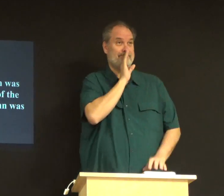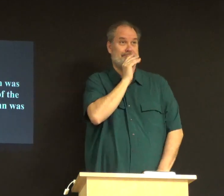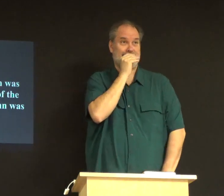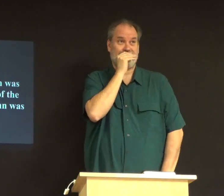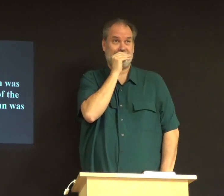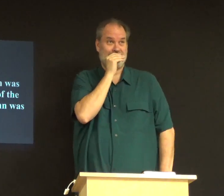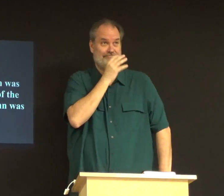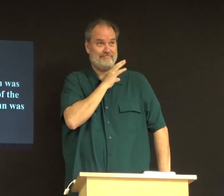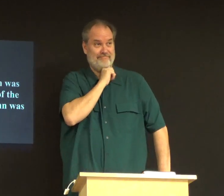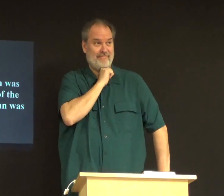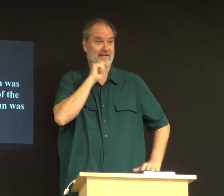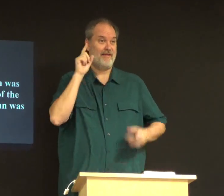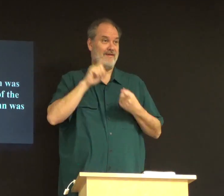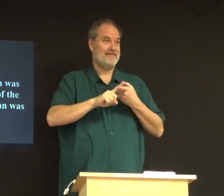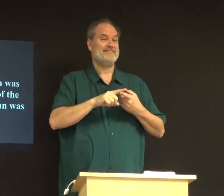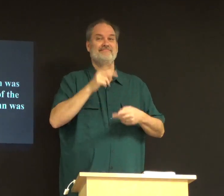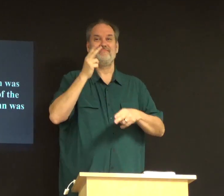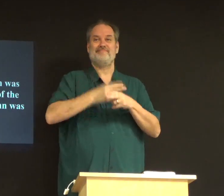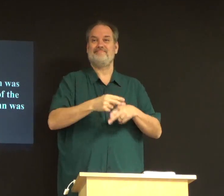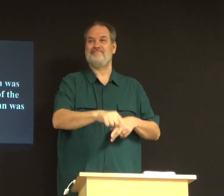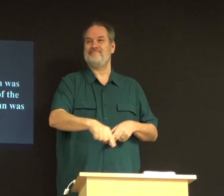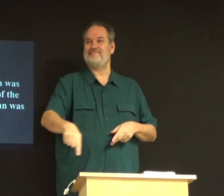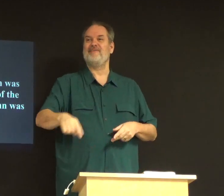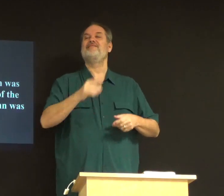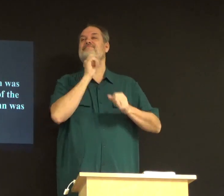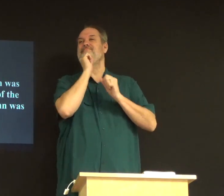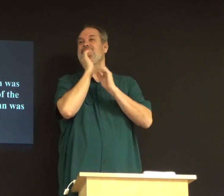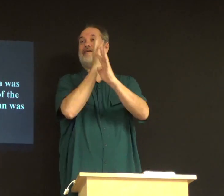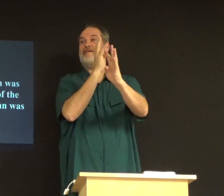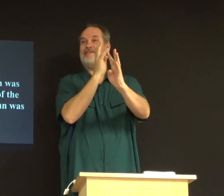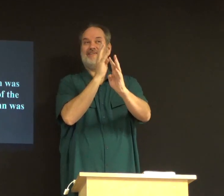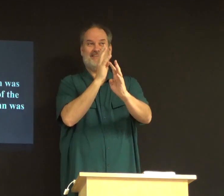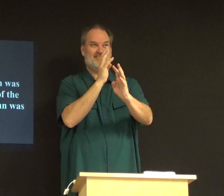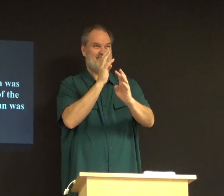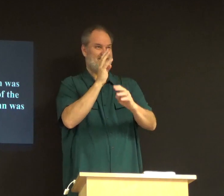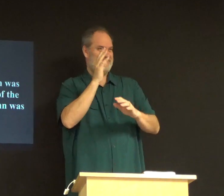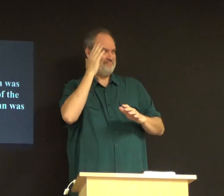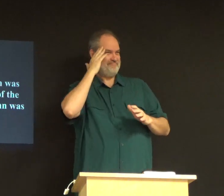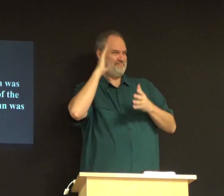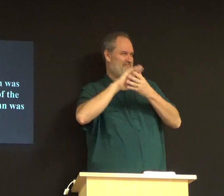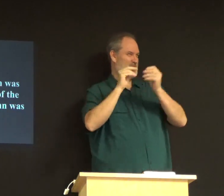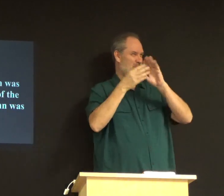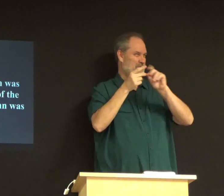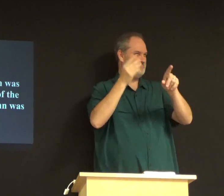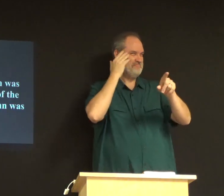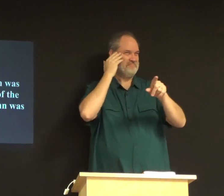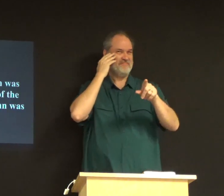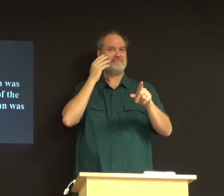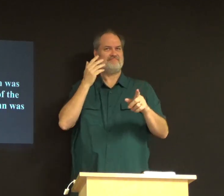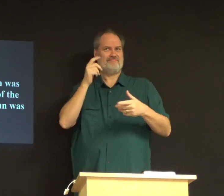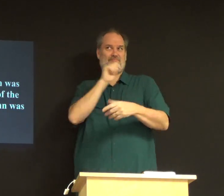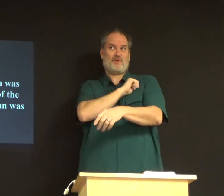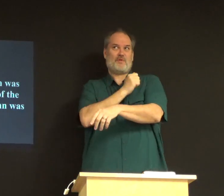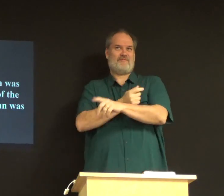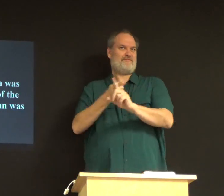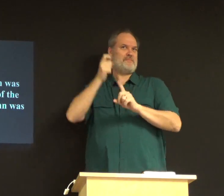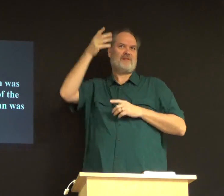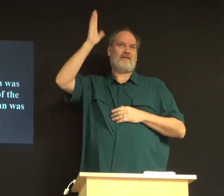asked a question, and then he was unable to speak again until the baby was born. I remember that story.